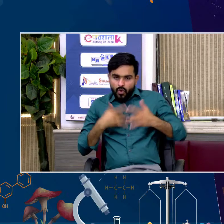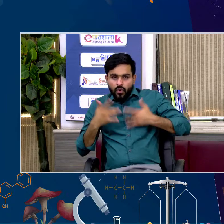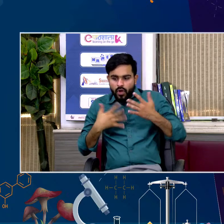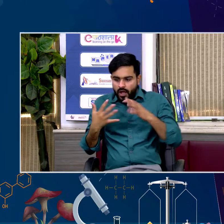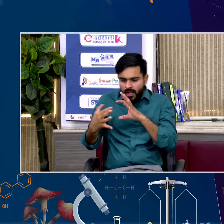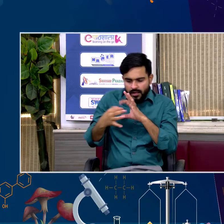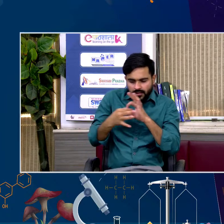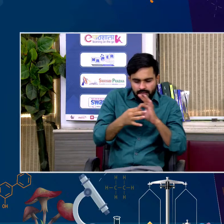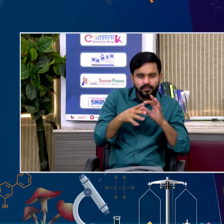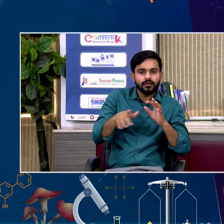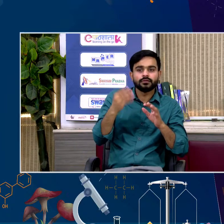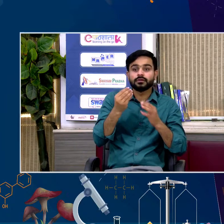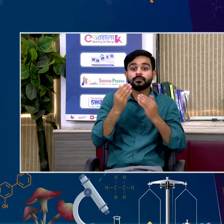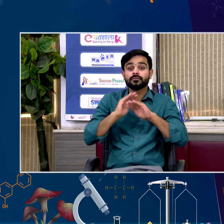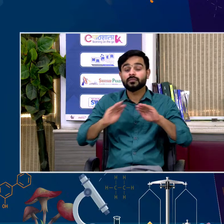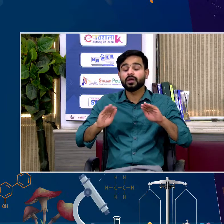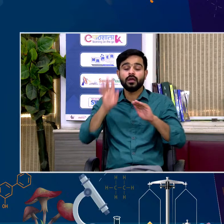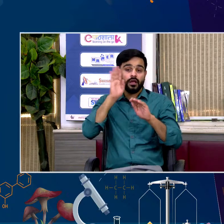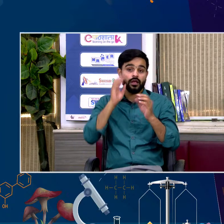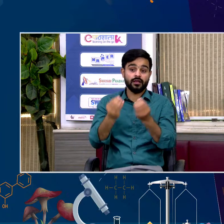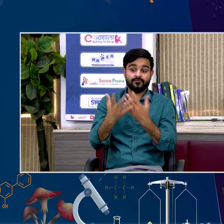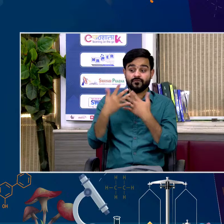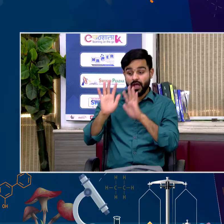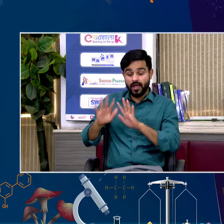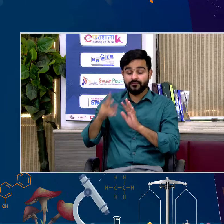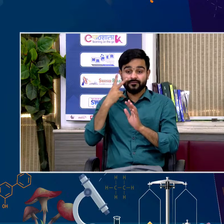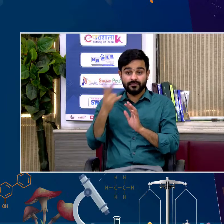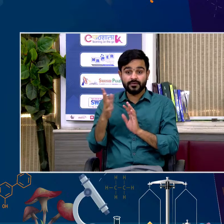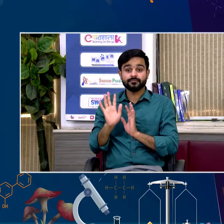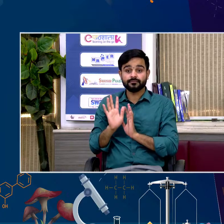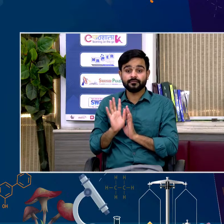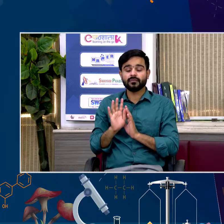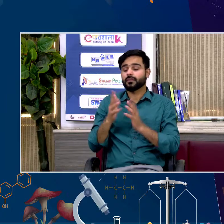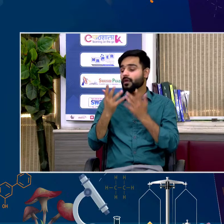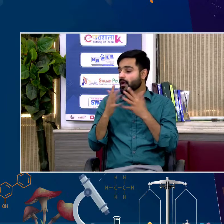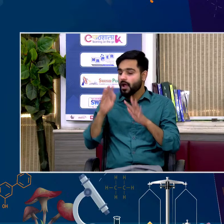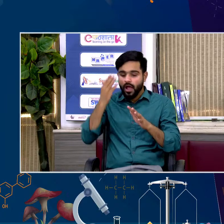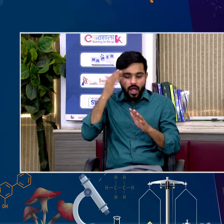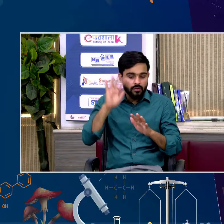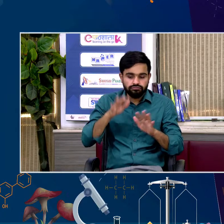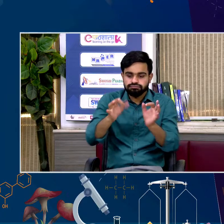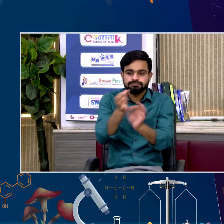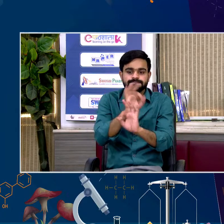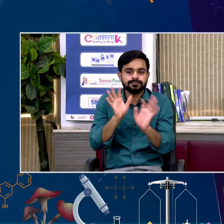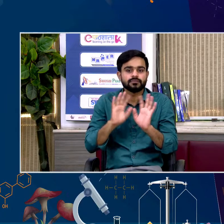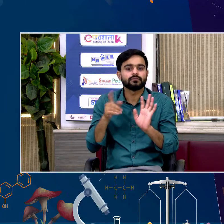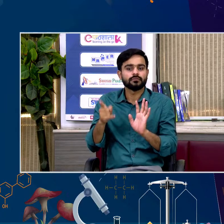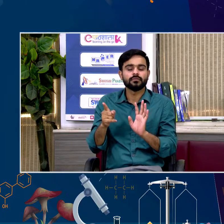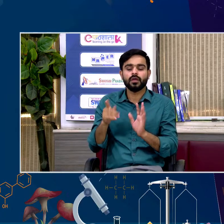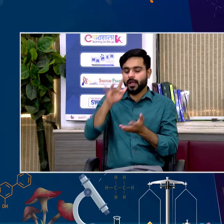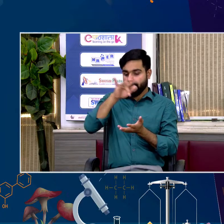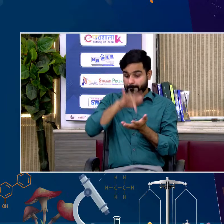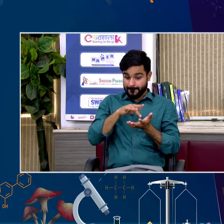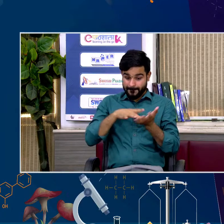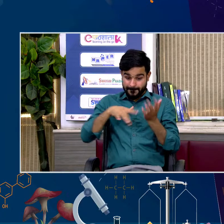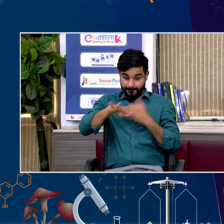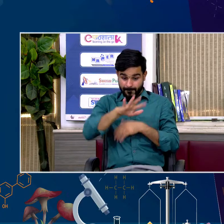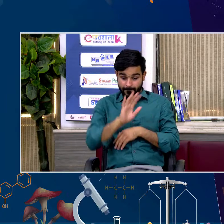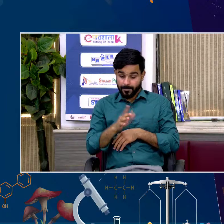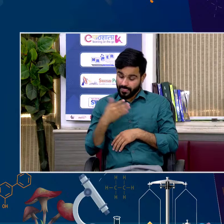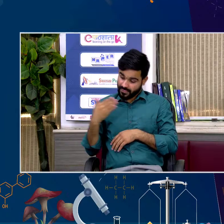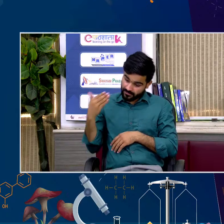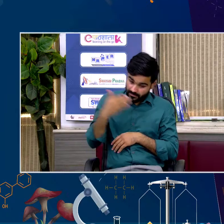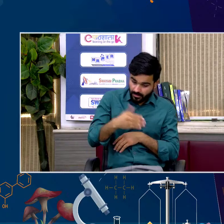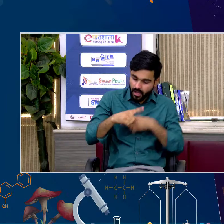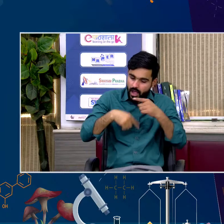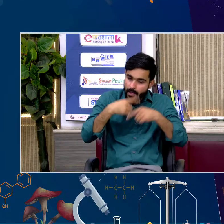children get overwhelmed by the information that they are receiving and don't know how to regulate. So there could be a place in the where he goes and